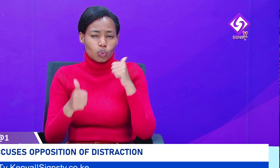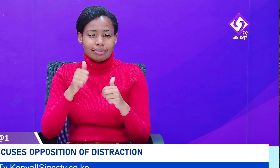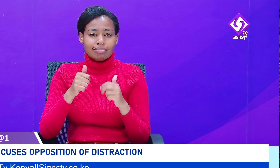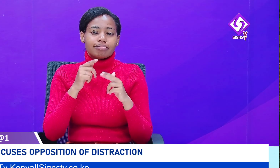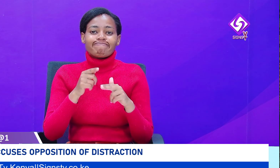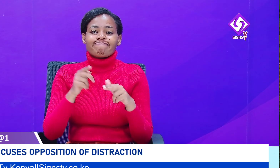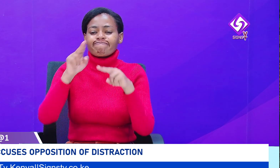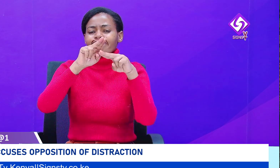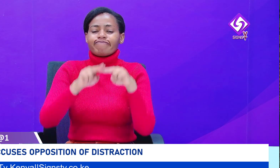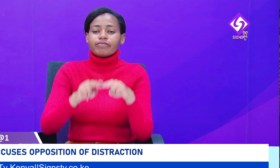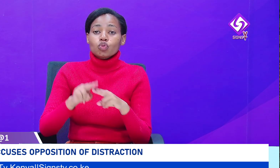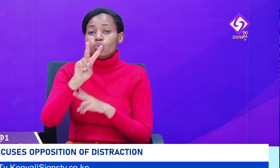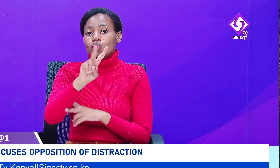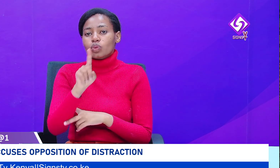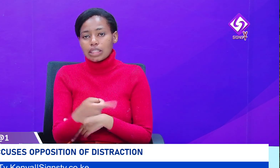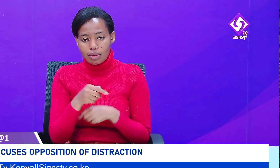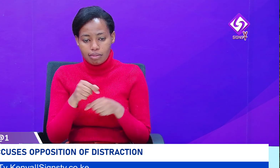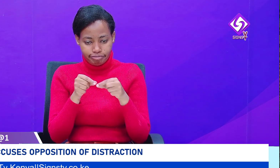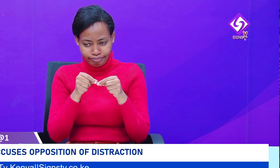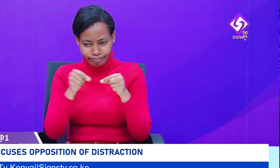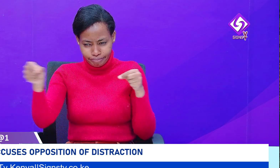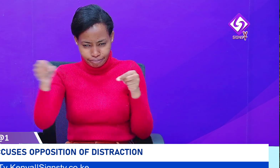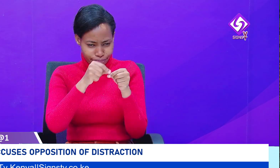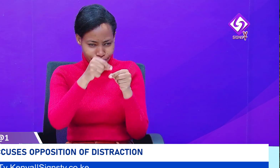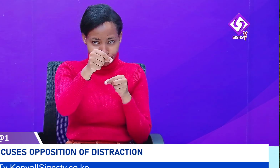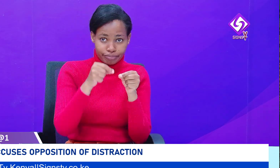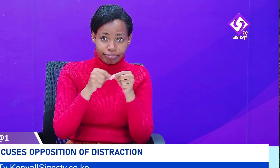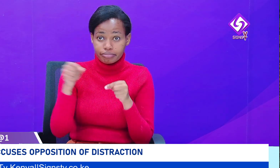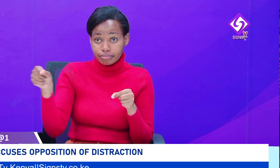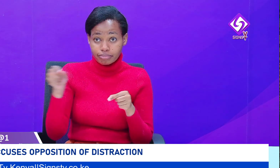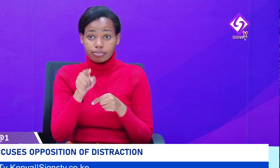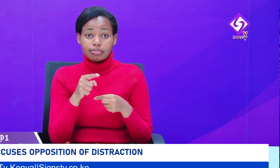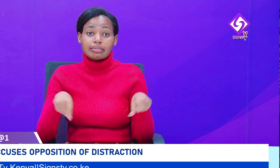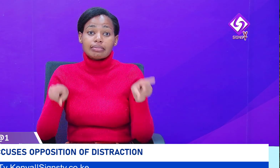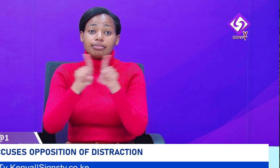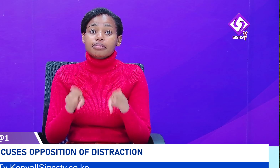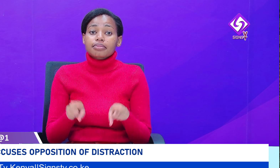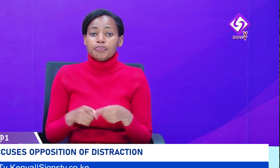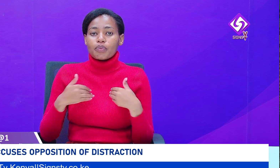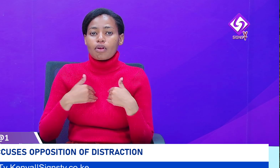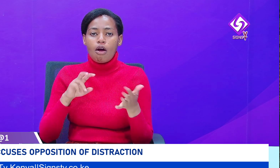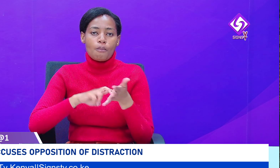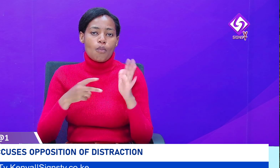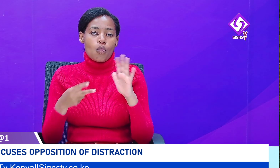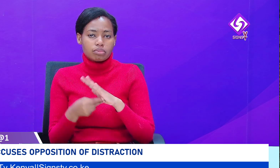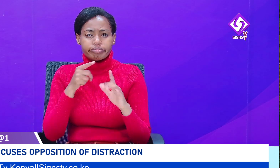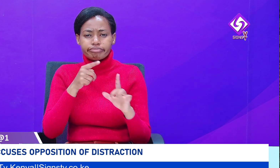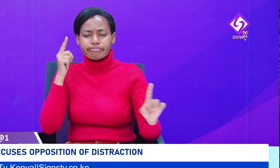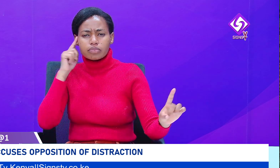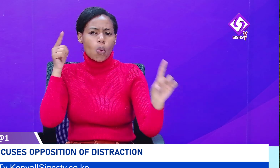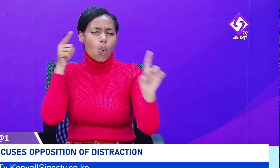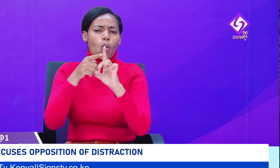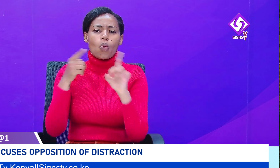The Vipingo Special Economic Zone, which sits on a 2,000-acre site, is a